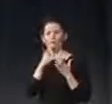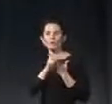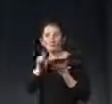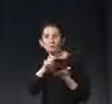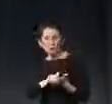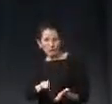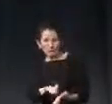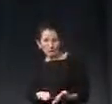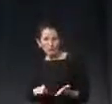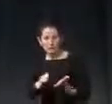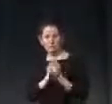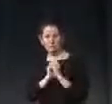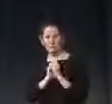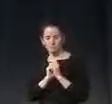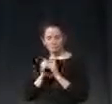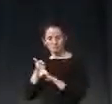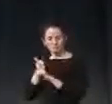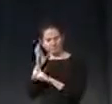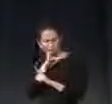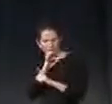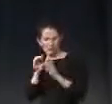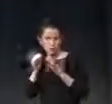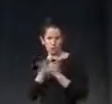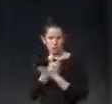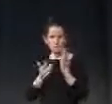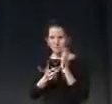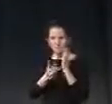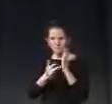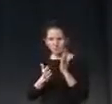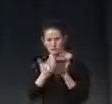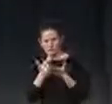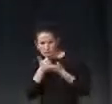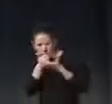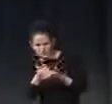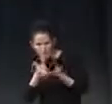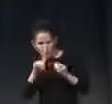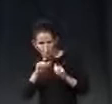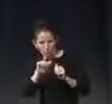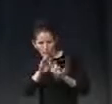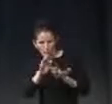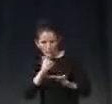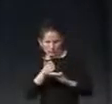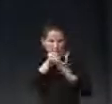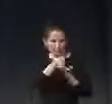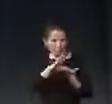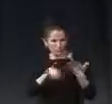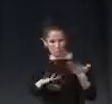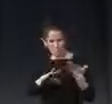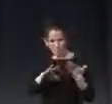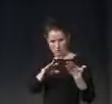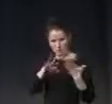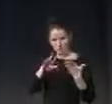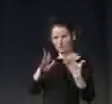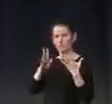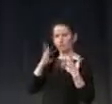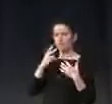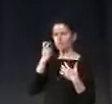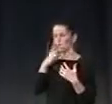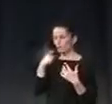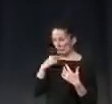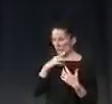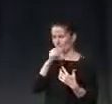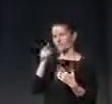for a new technical aid to enable his students to both read lips and correct their own speech. In a story that has been